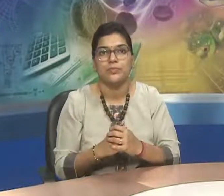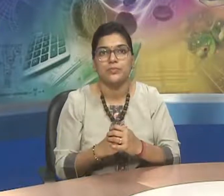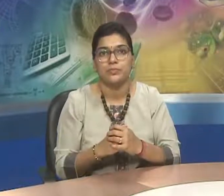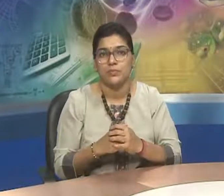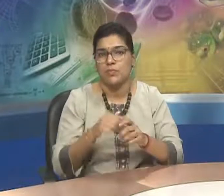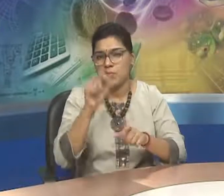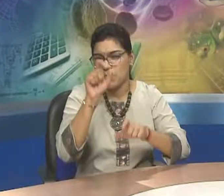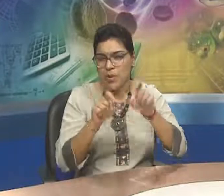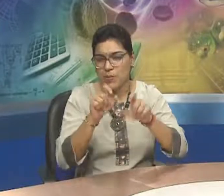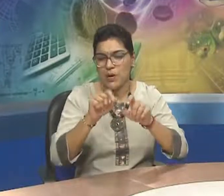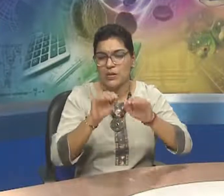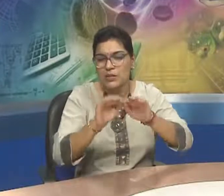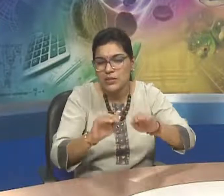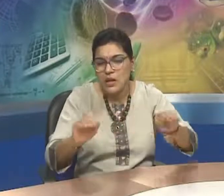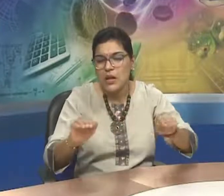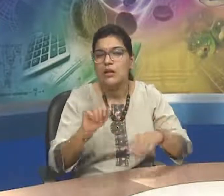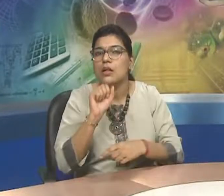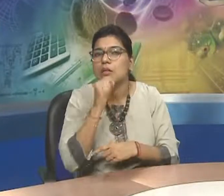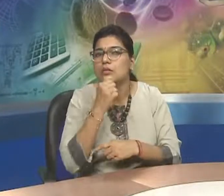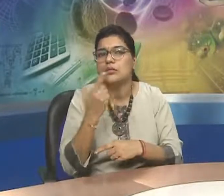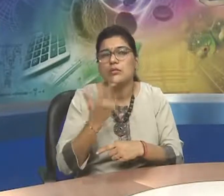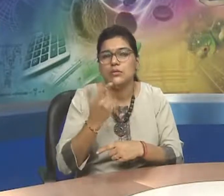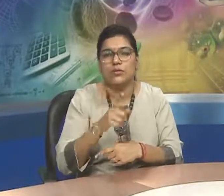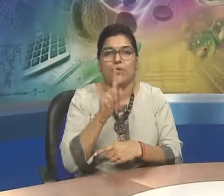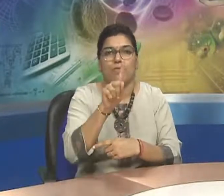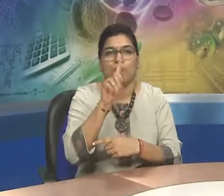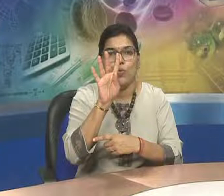And the second point which comes under this right is